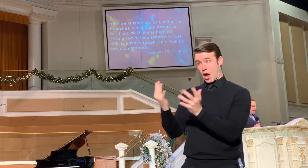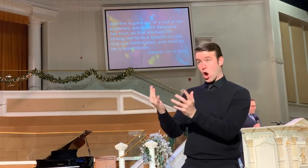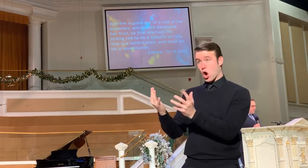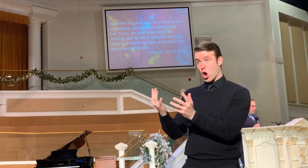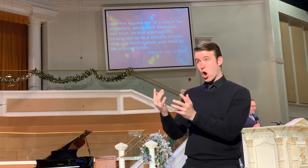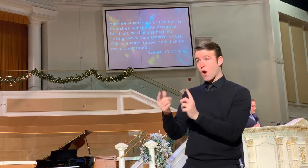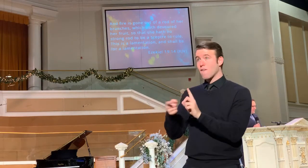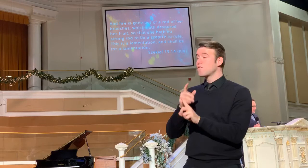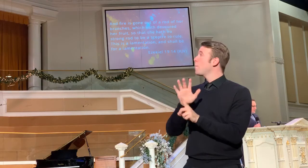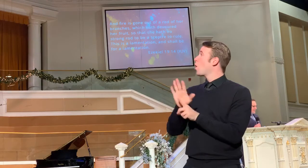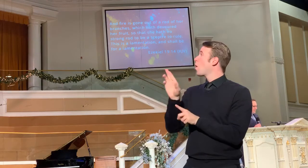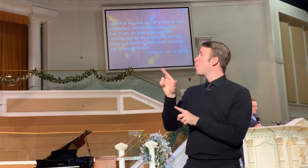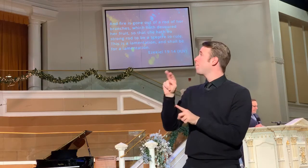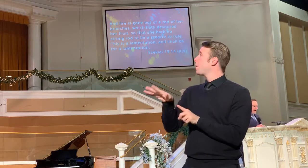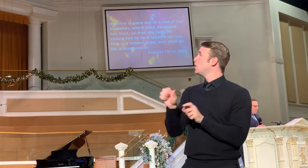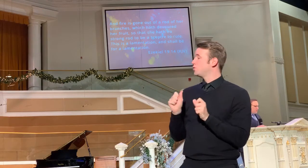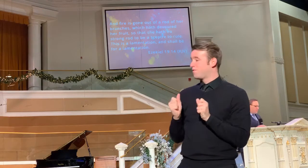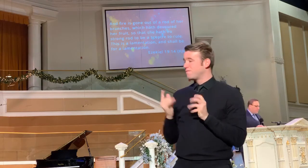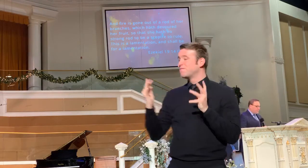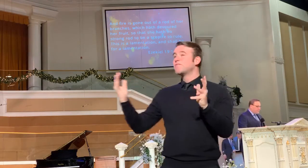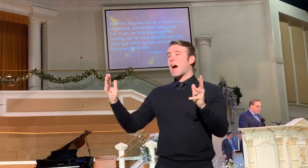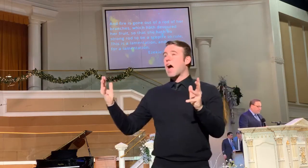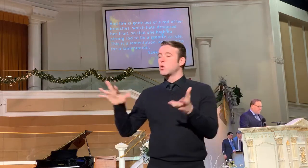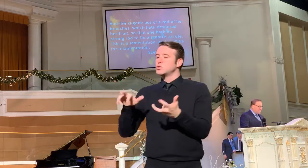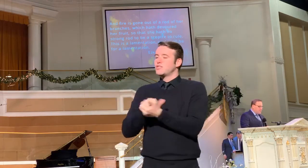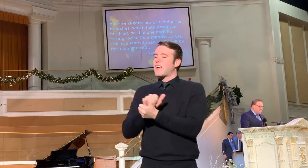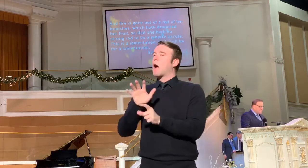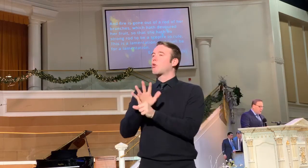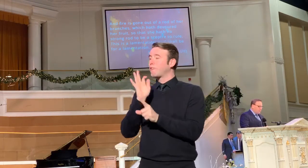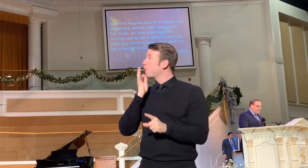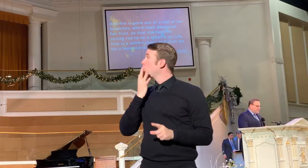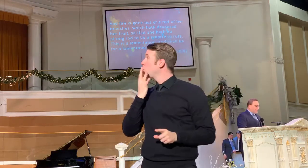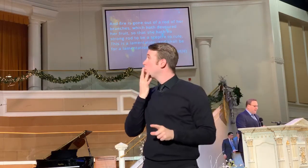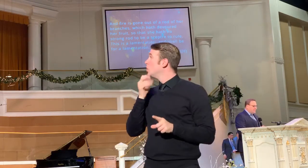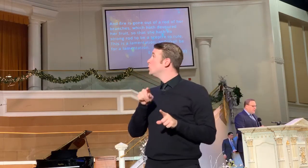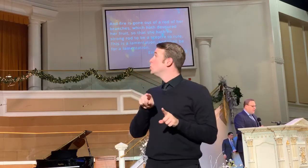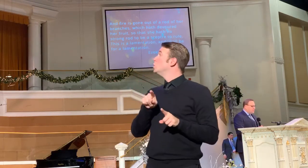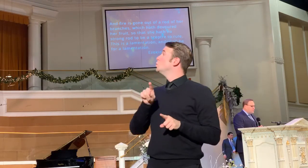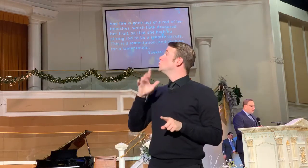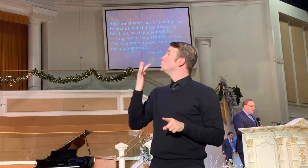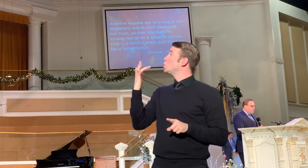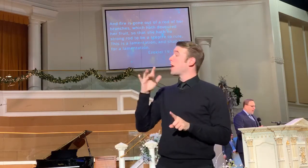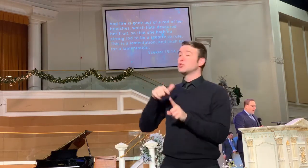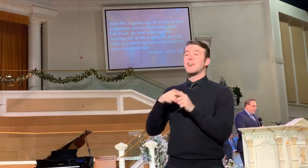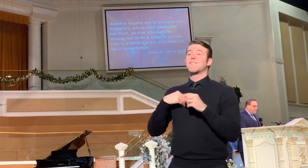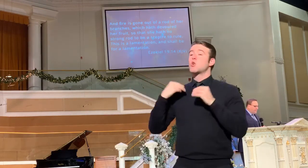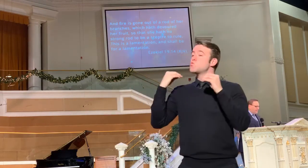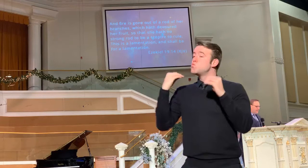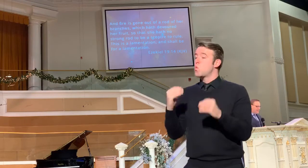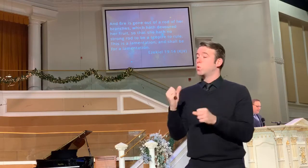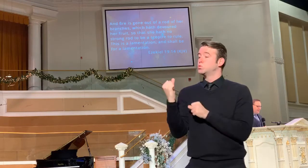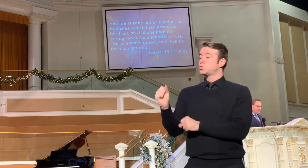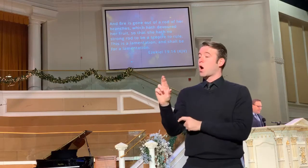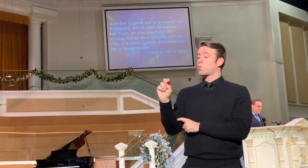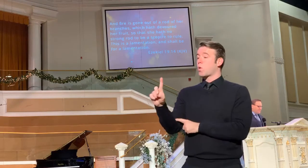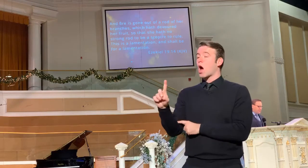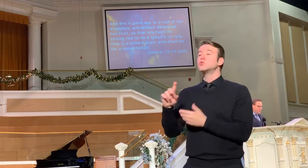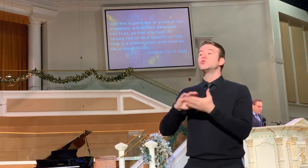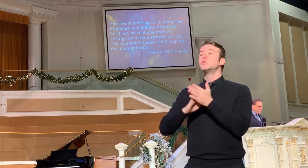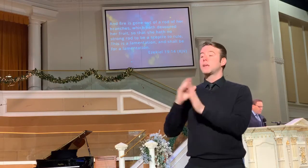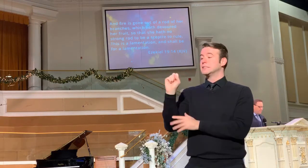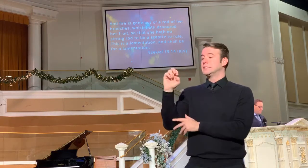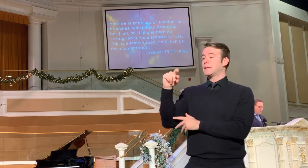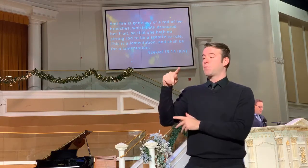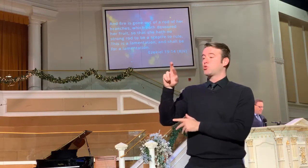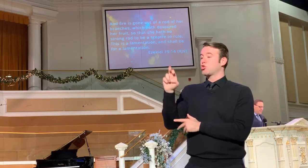a rod of her branches, which hath devoured her fruit, so that she hath no strong rod to be a scepter